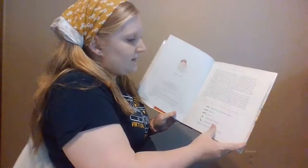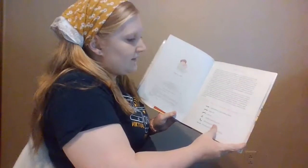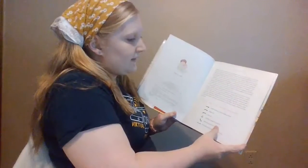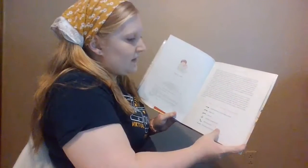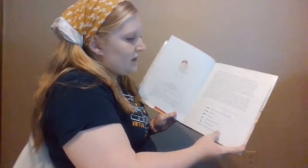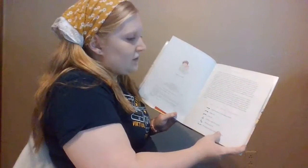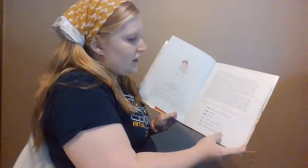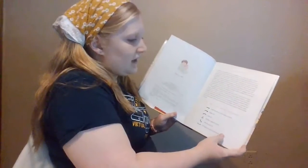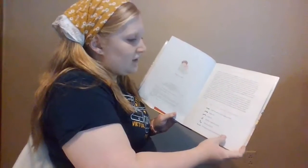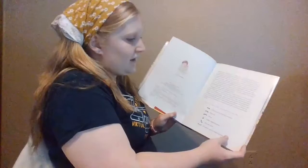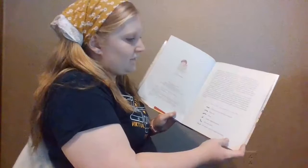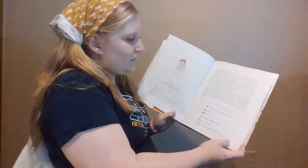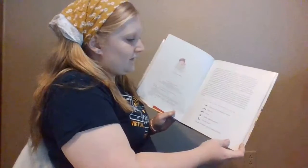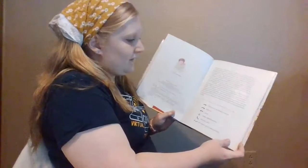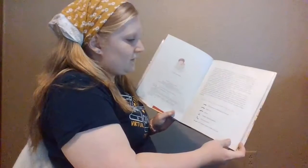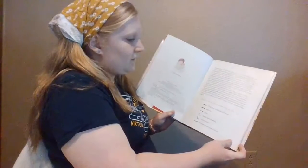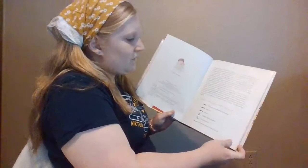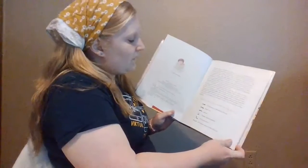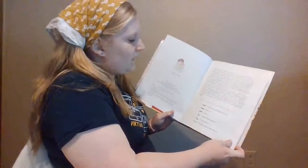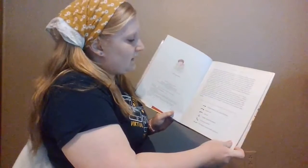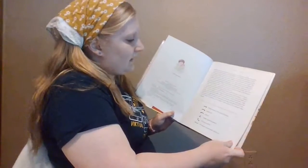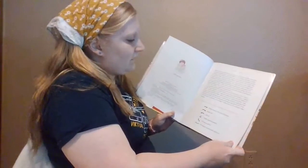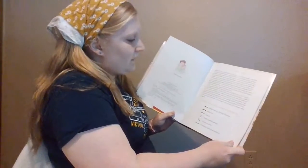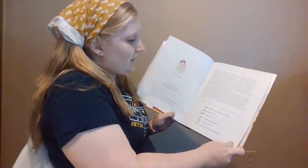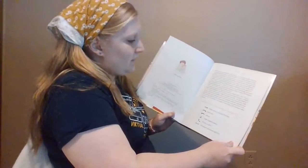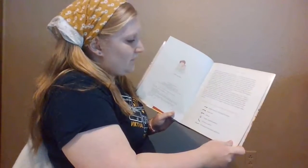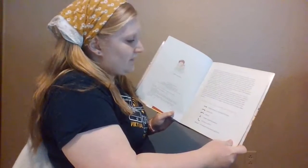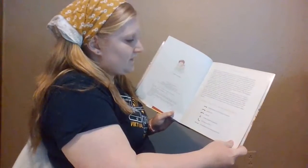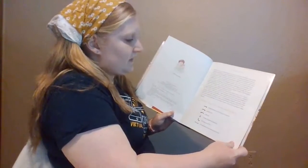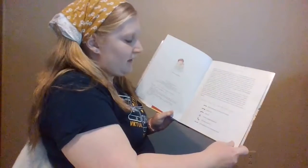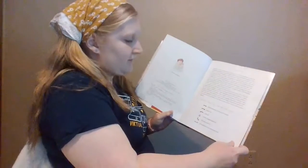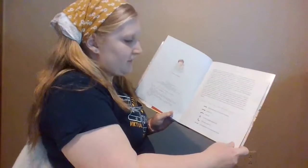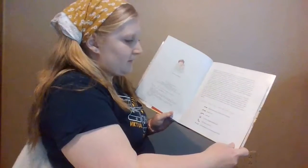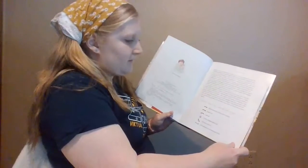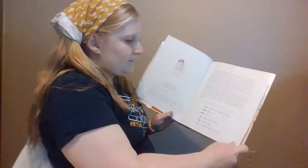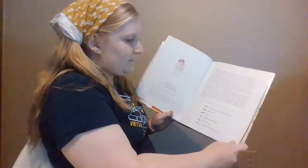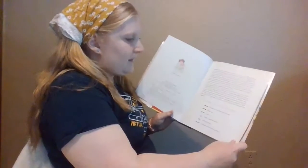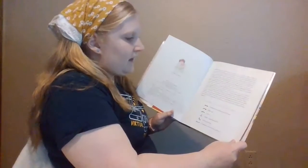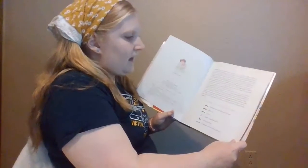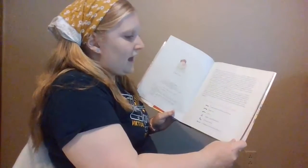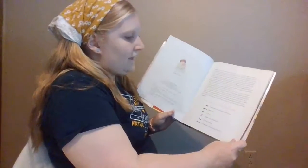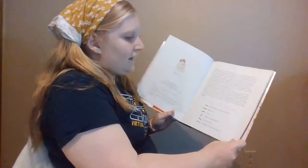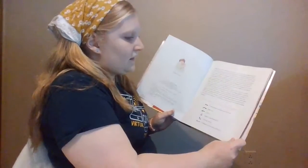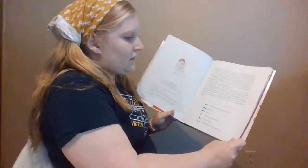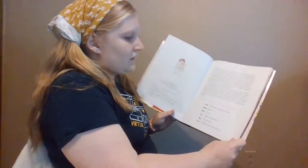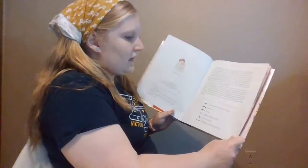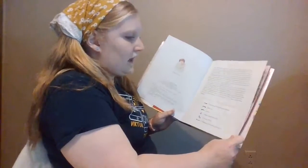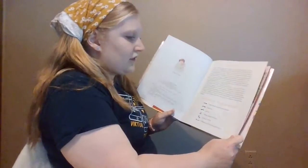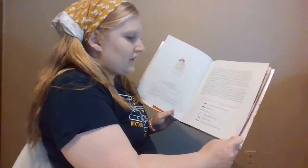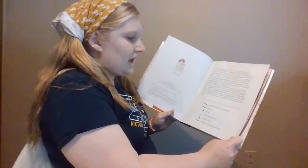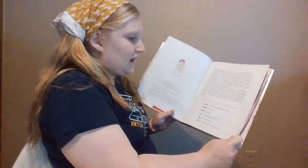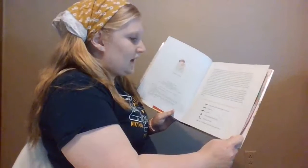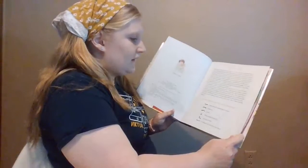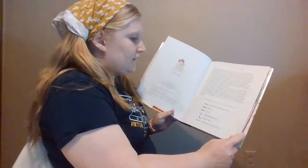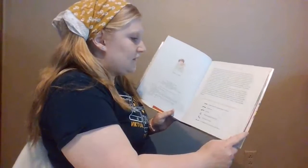City's JHS 47 School for the Deaf for letting me visit their classrooms. I thank Ashley Lockhart, a student